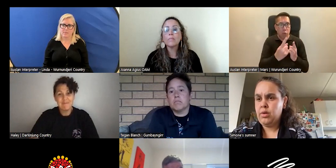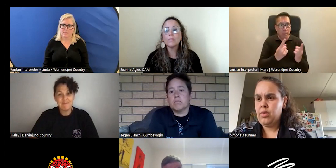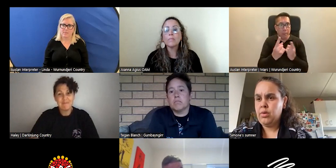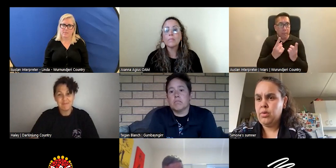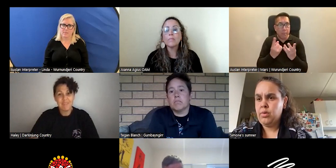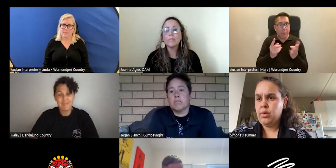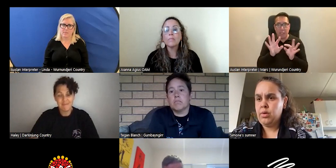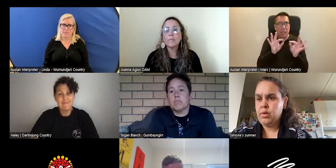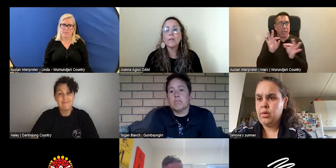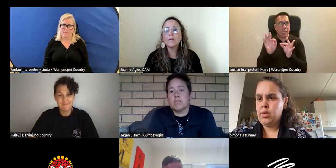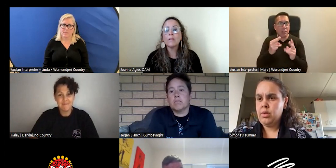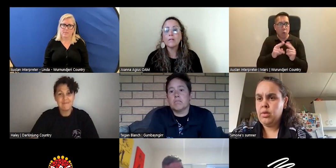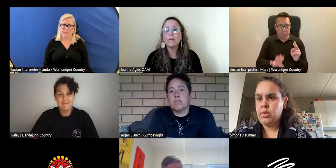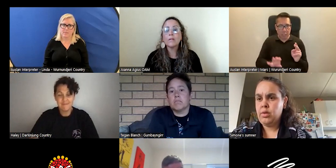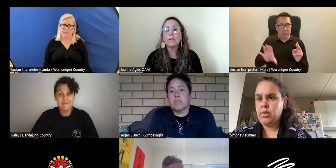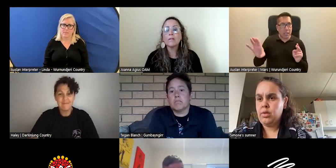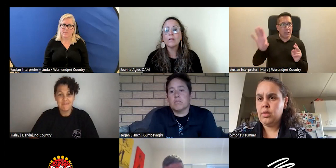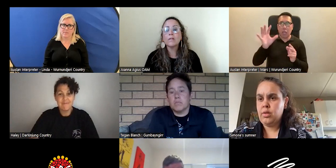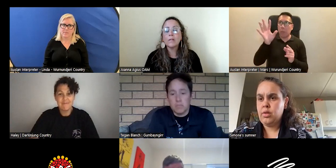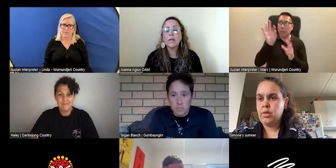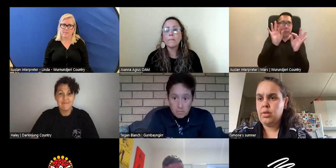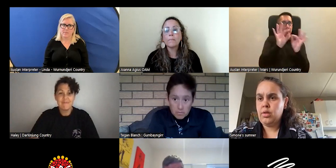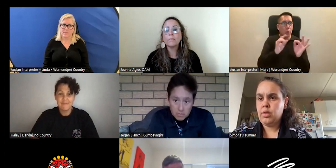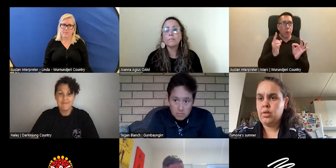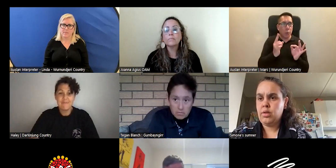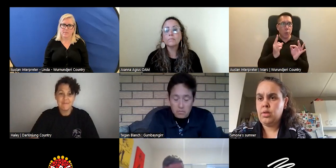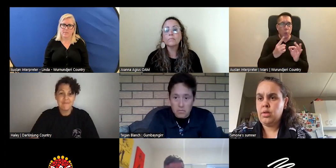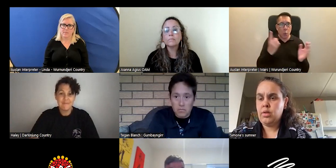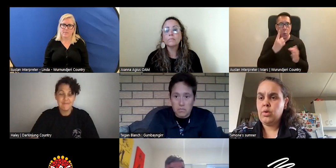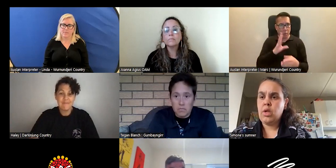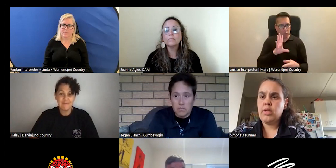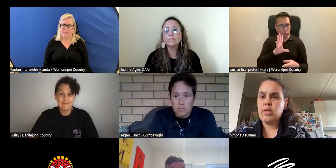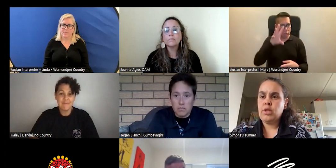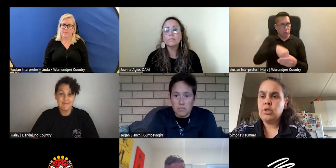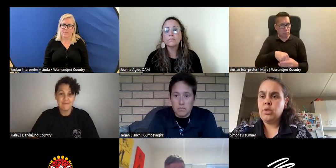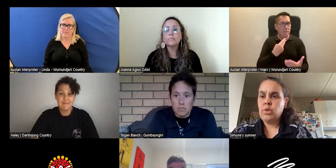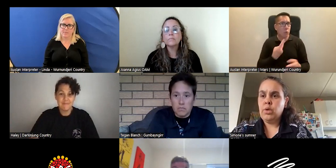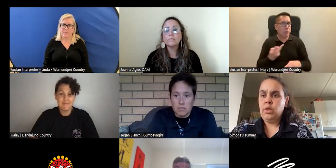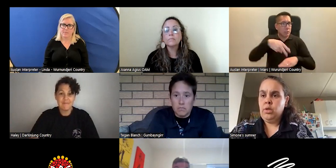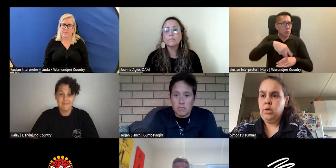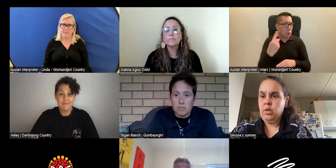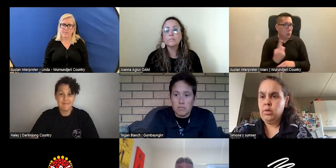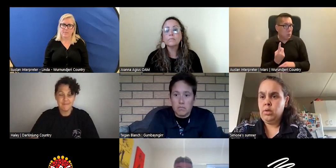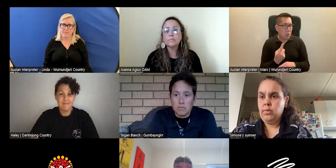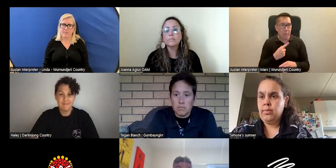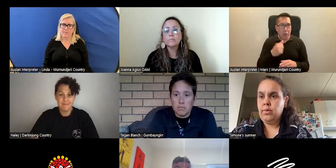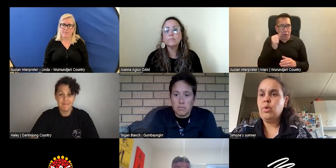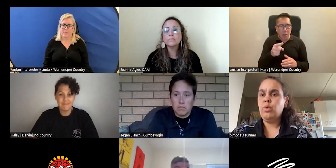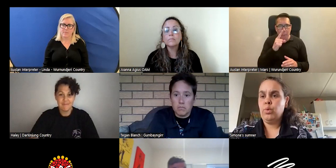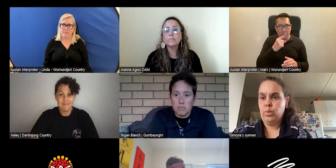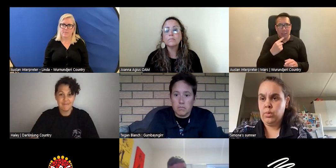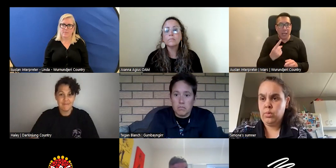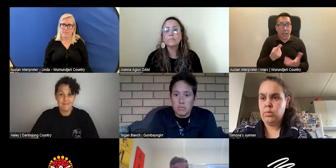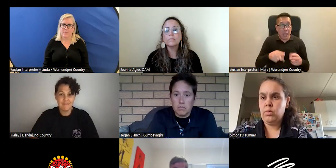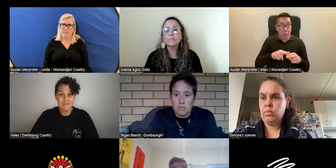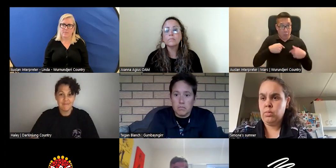are selected for each state and who should be able to have some voice in there. Because particularly, say if we do it in